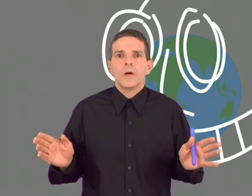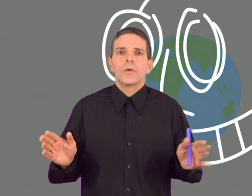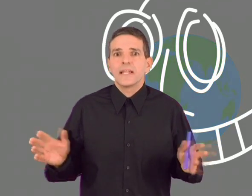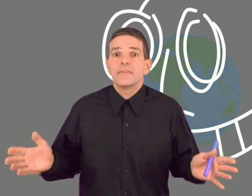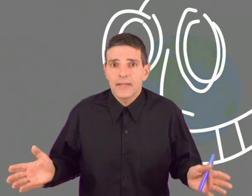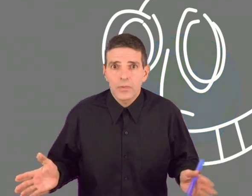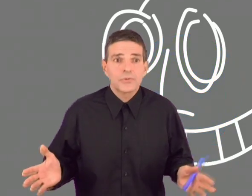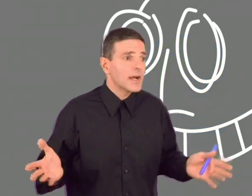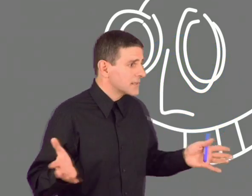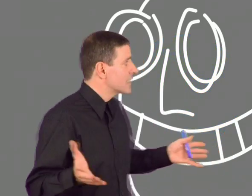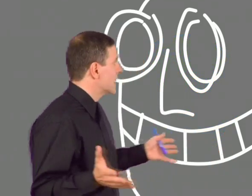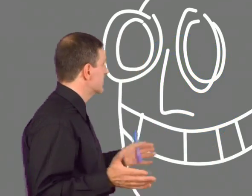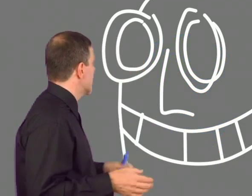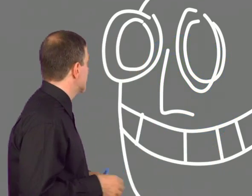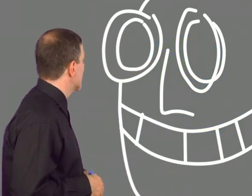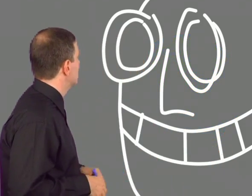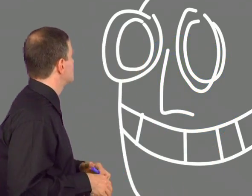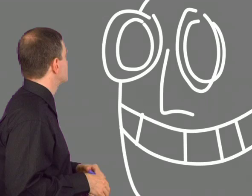Well, in any event, what I'm trying to say is that...